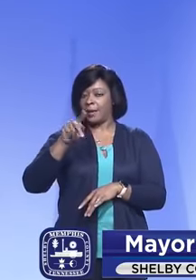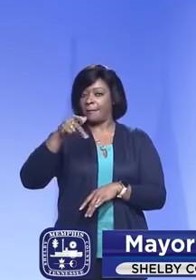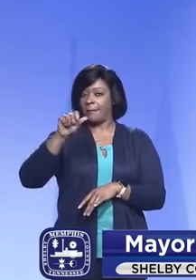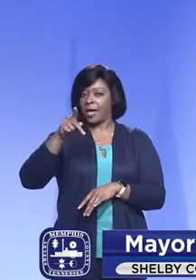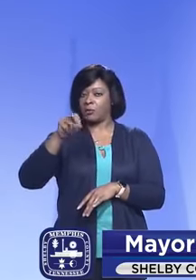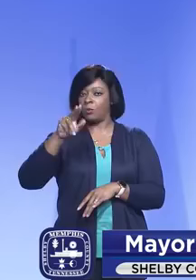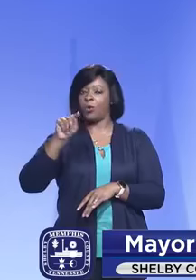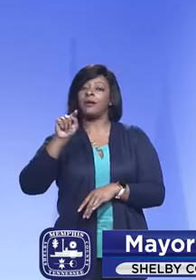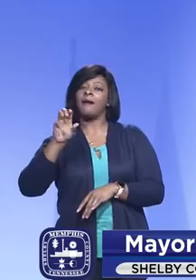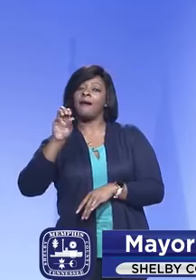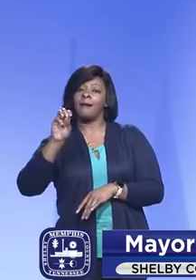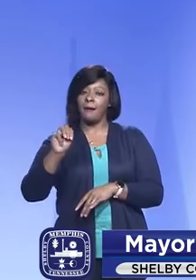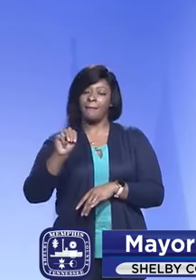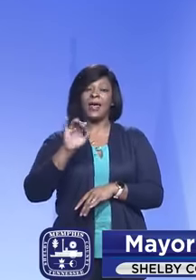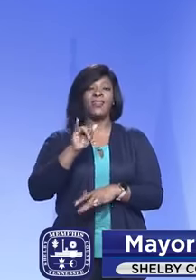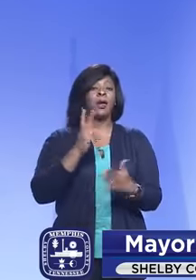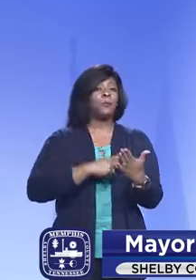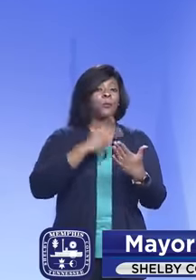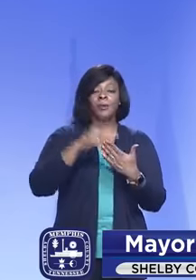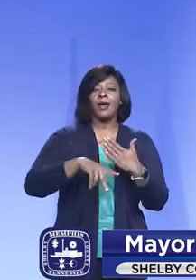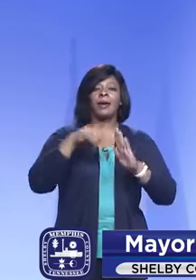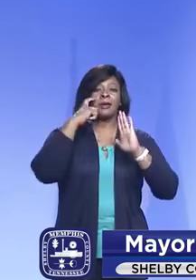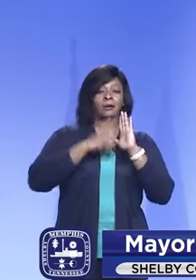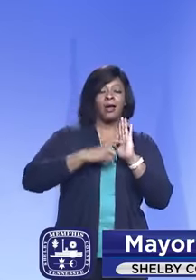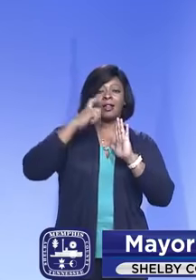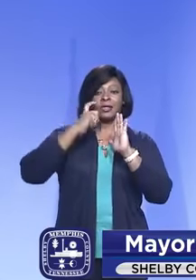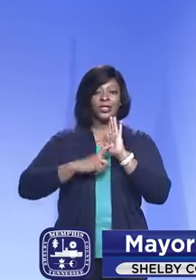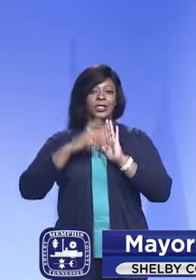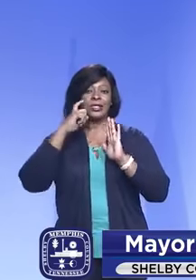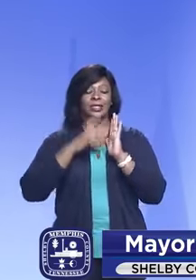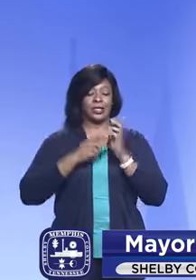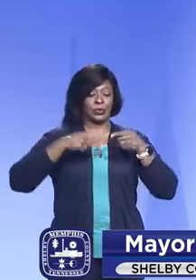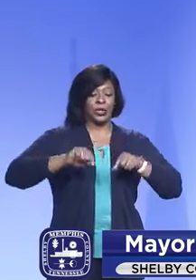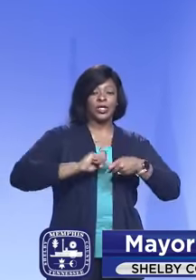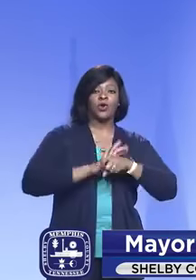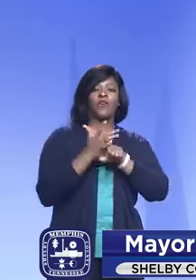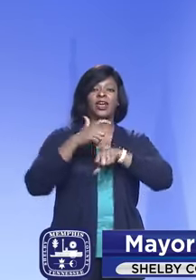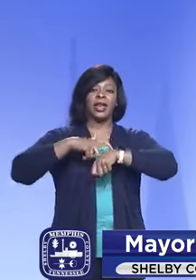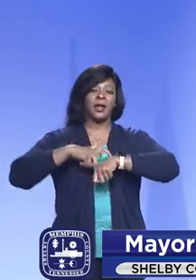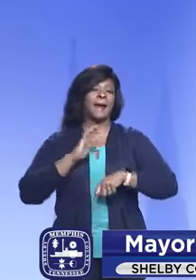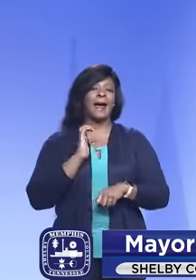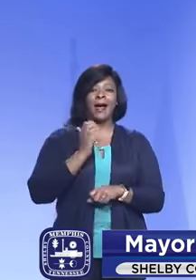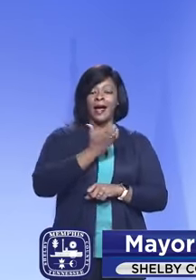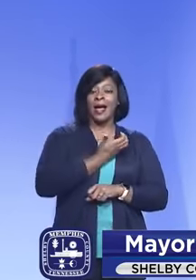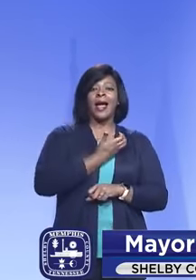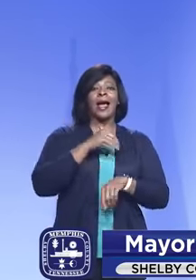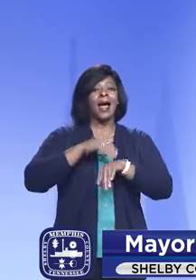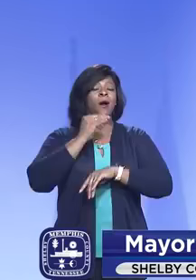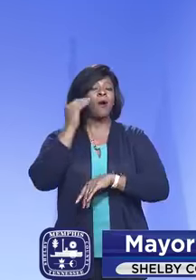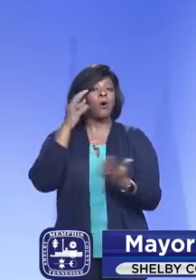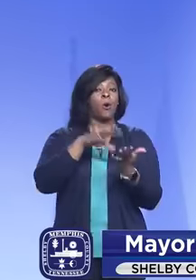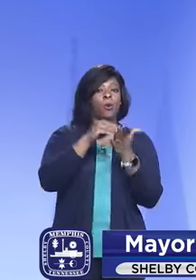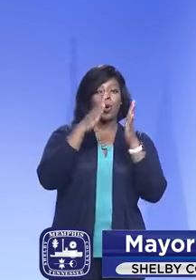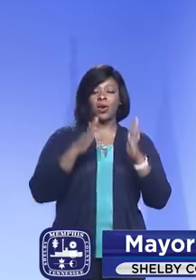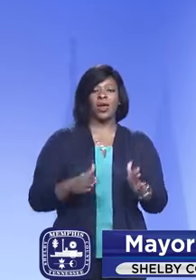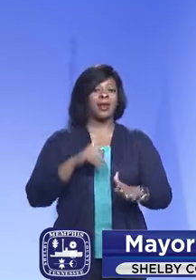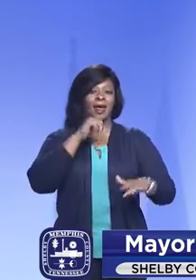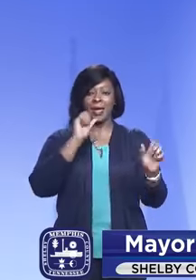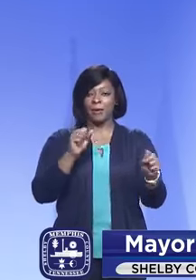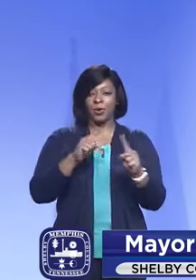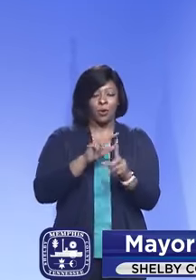901studentpassport.com. And this program acknowledges the fact that in this COVID era, our at-home learners are not able